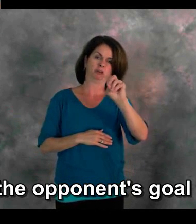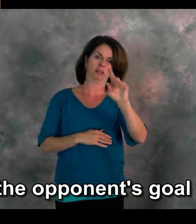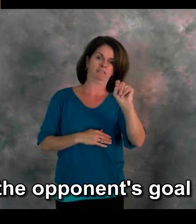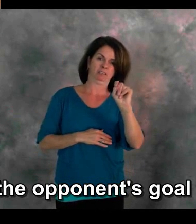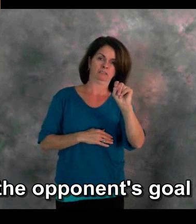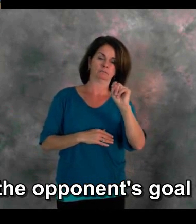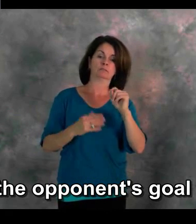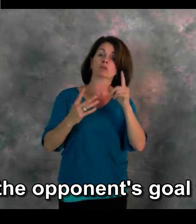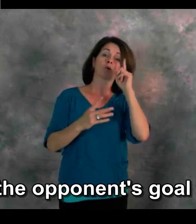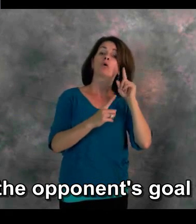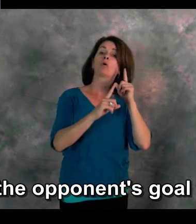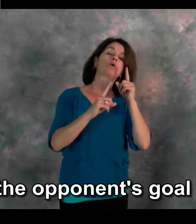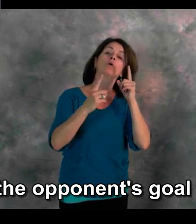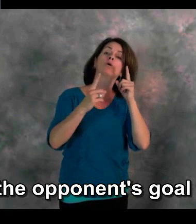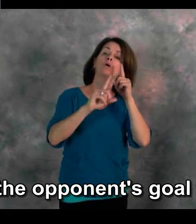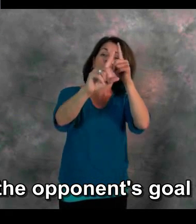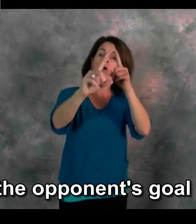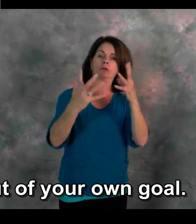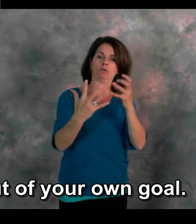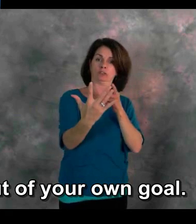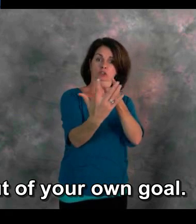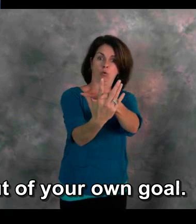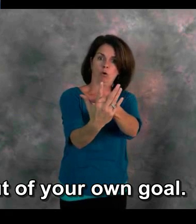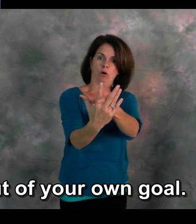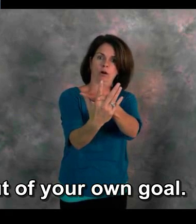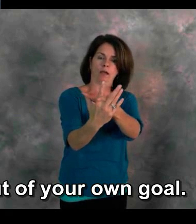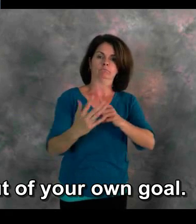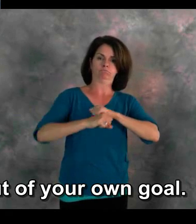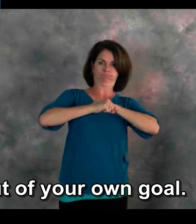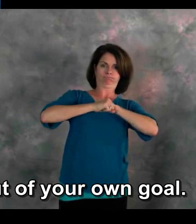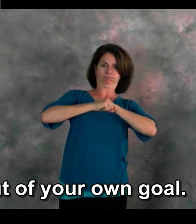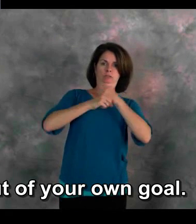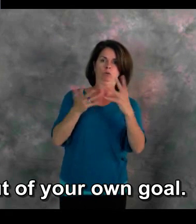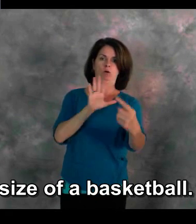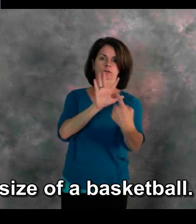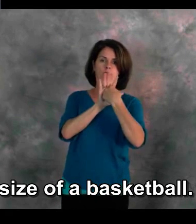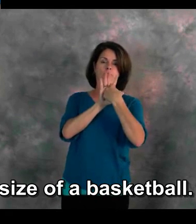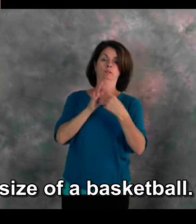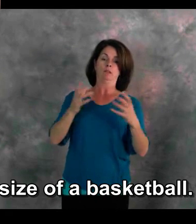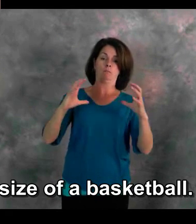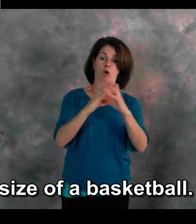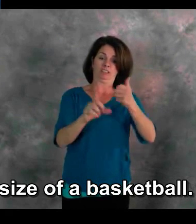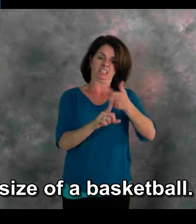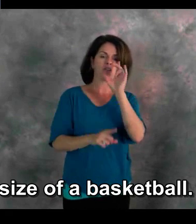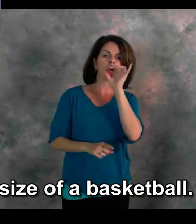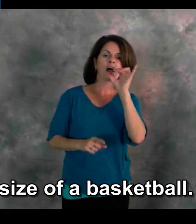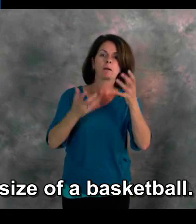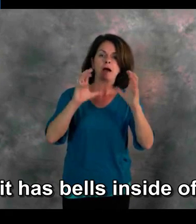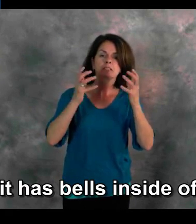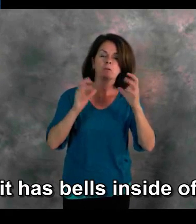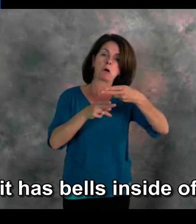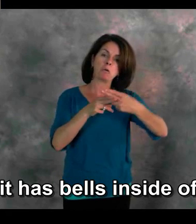And the object is to score in the opponent's goal while keeping the ball out of your own goal. The goal ball is about the size of a